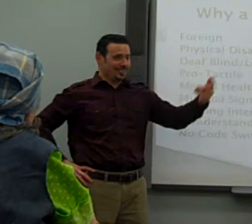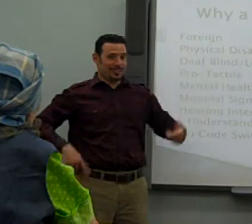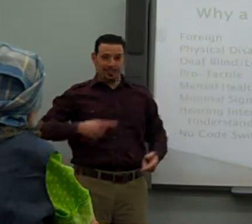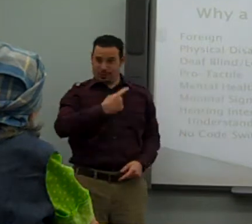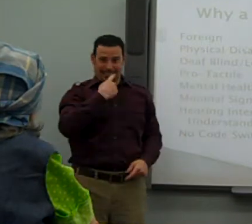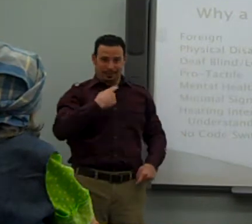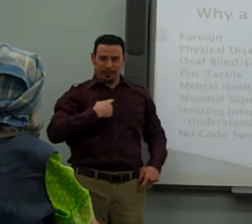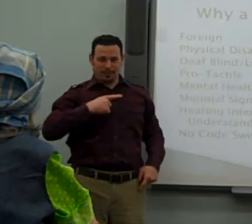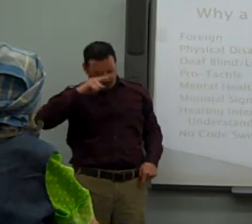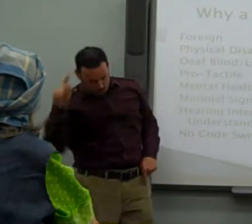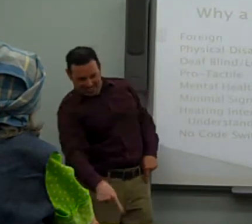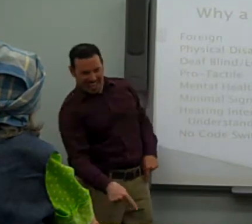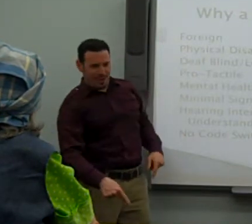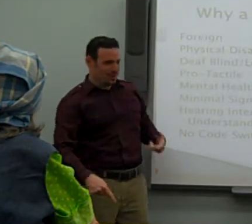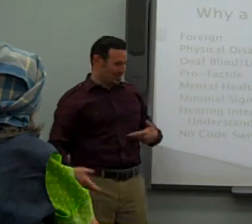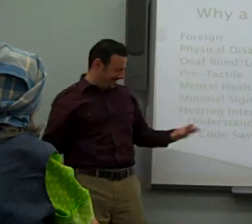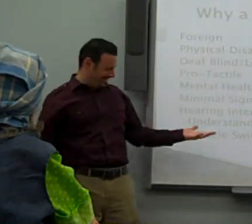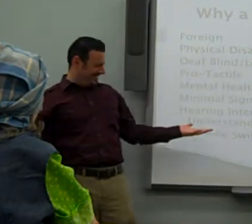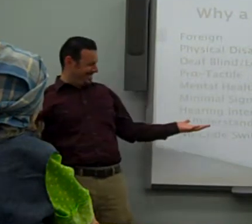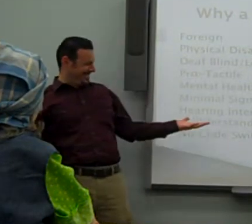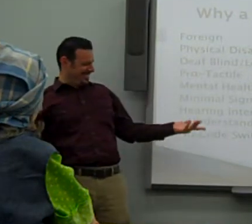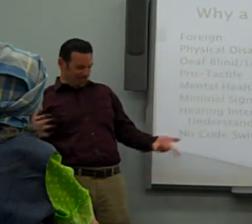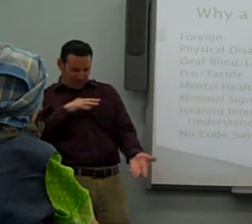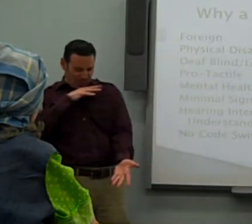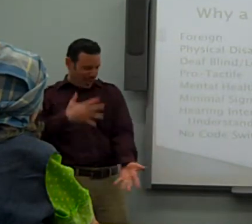think I asked Cindy what to do. Should we go down there?